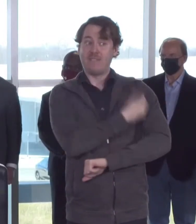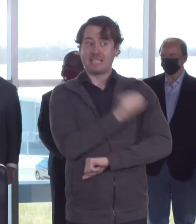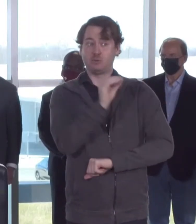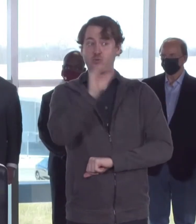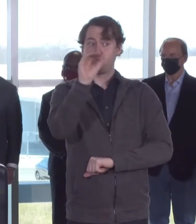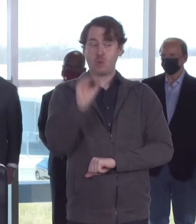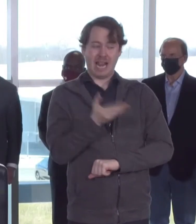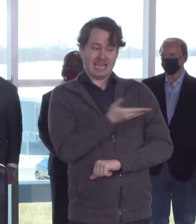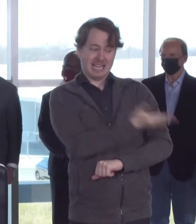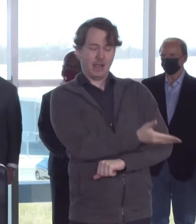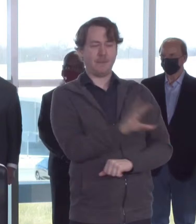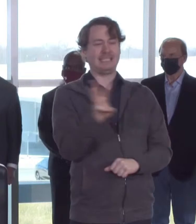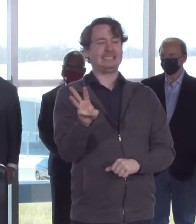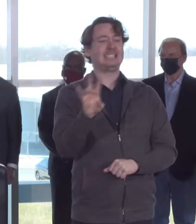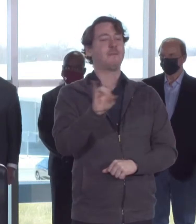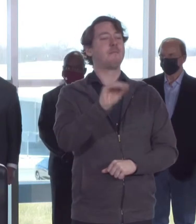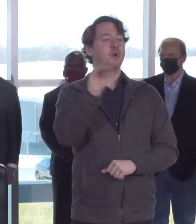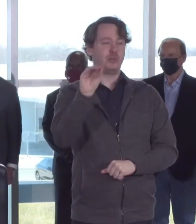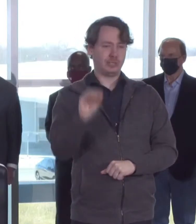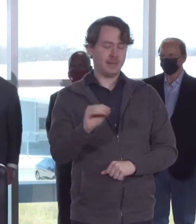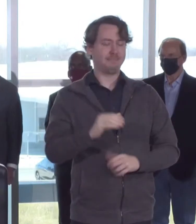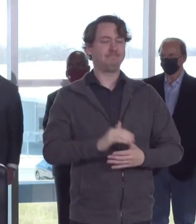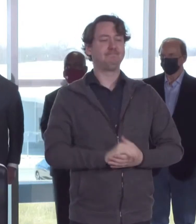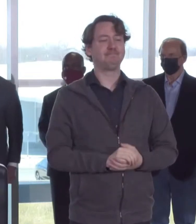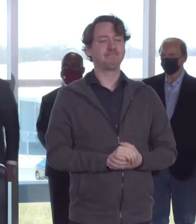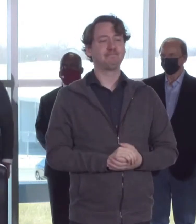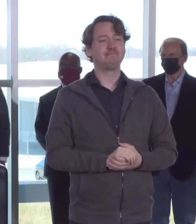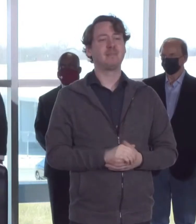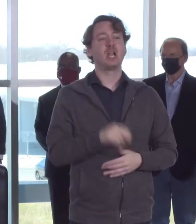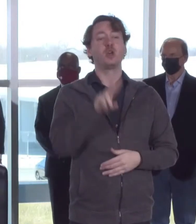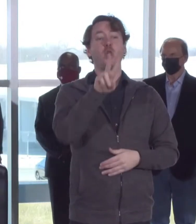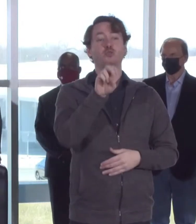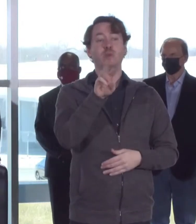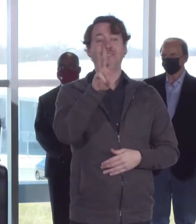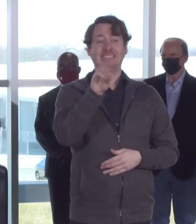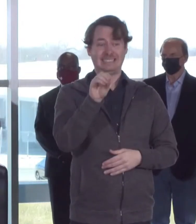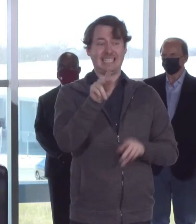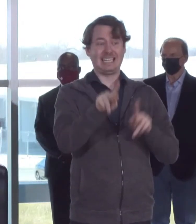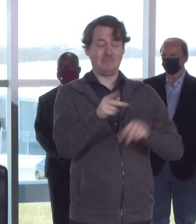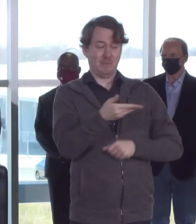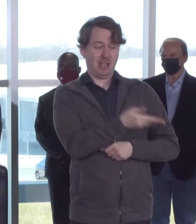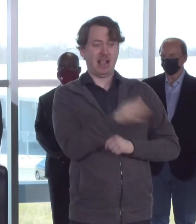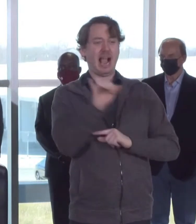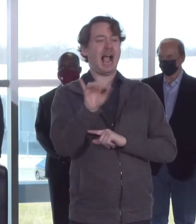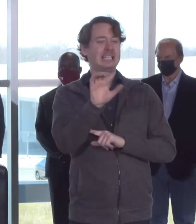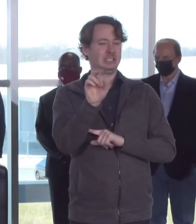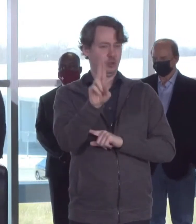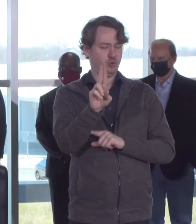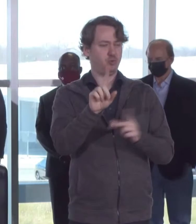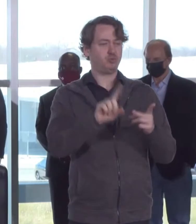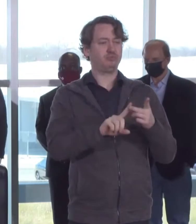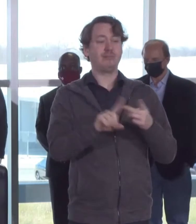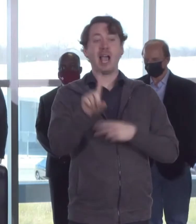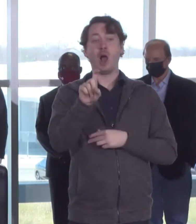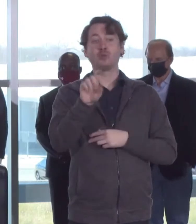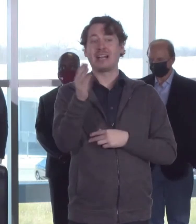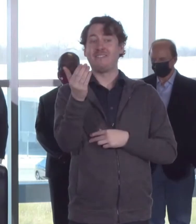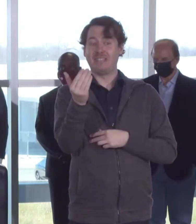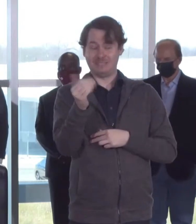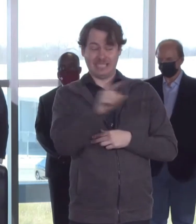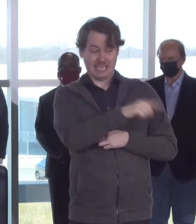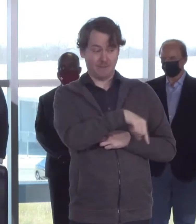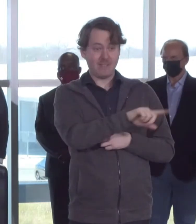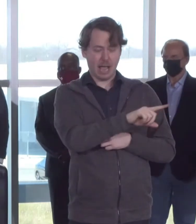about 67%. We have 260 people in the ICU right now, and 115 of those are on